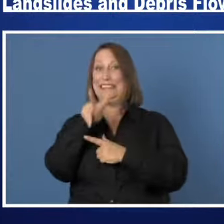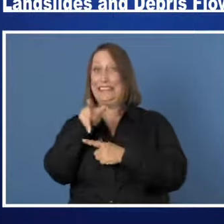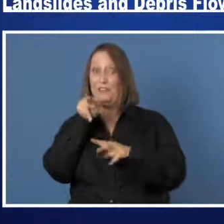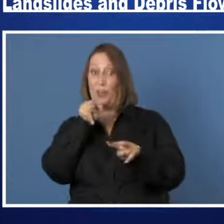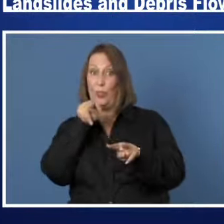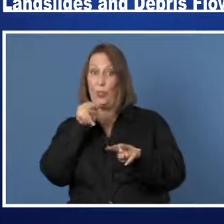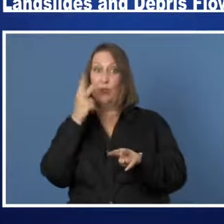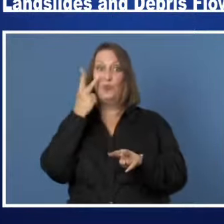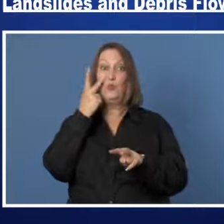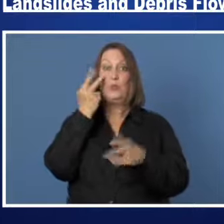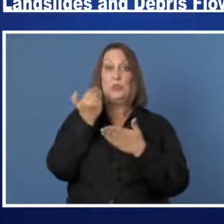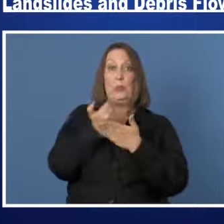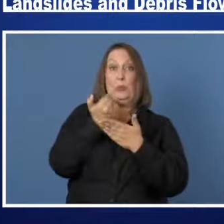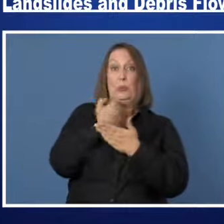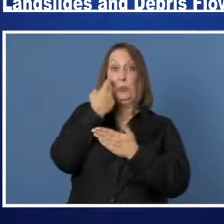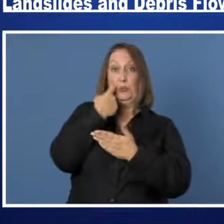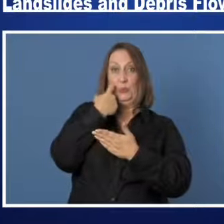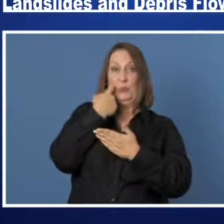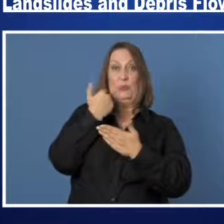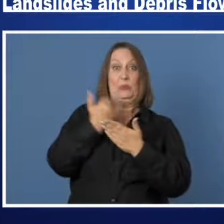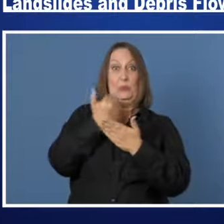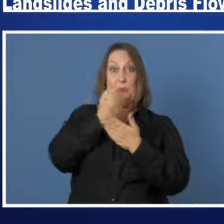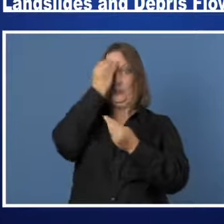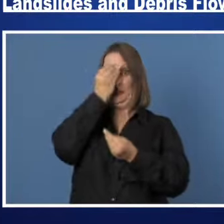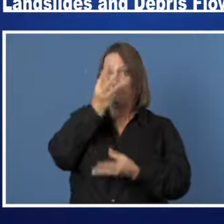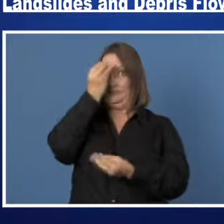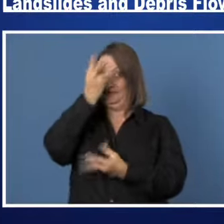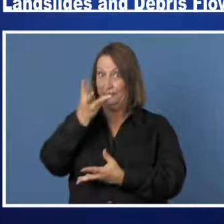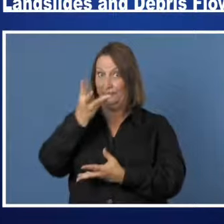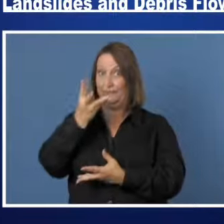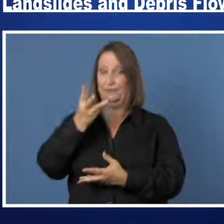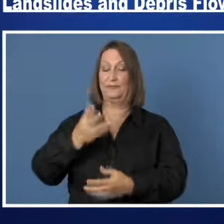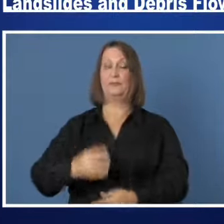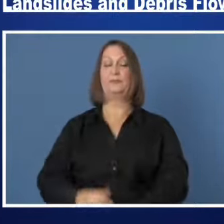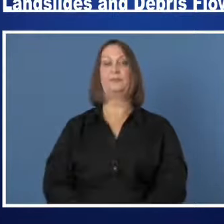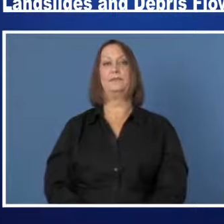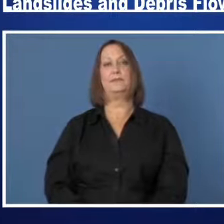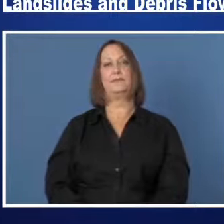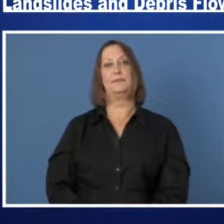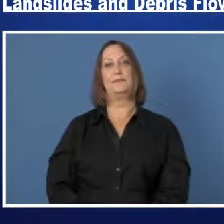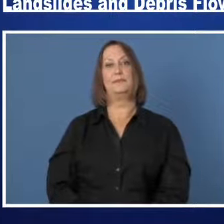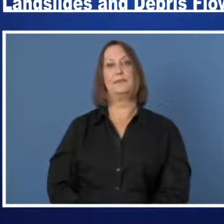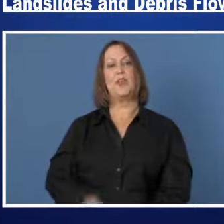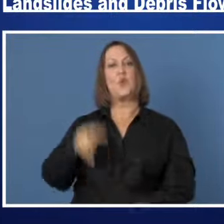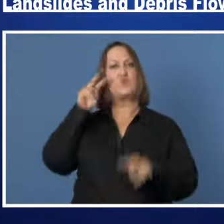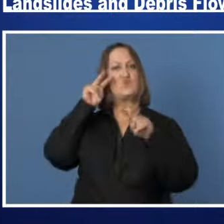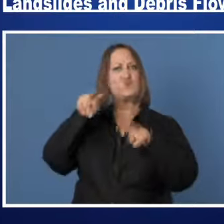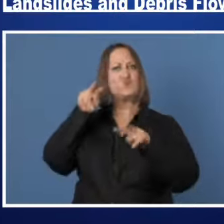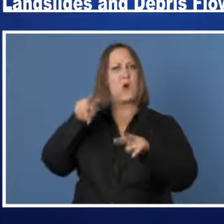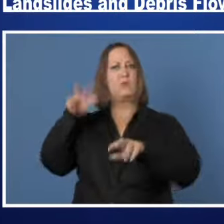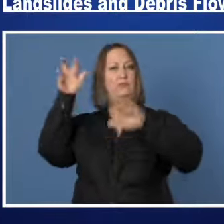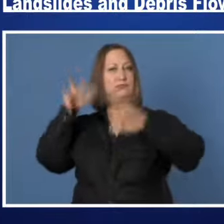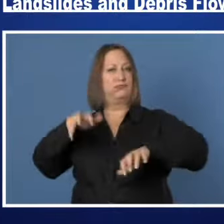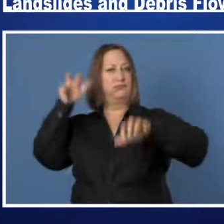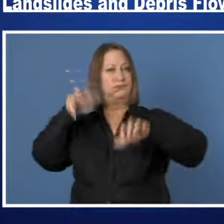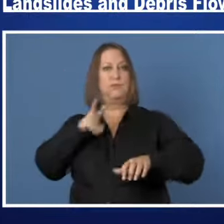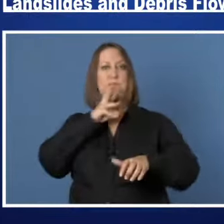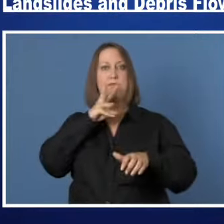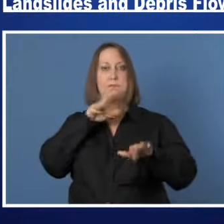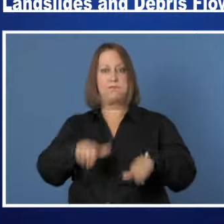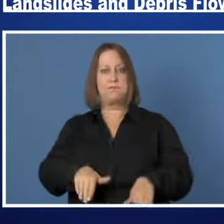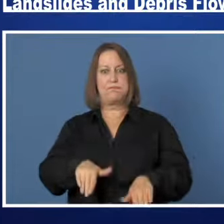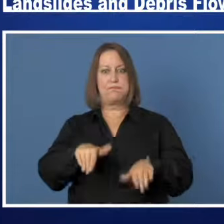for the latest emergency information. Watch for flooding, which may